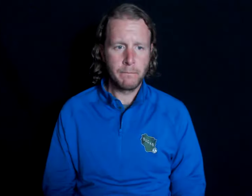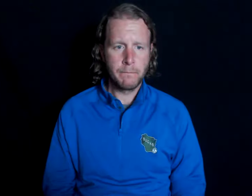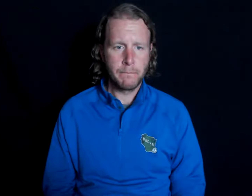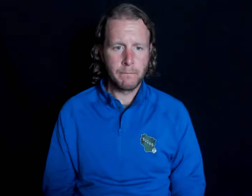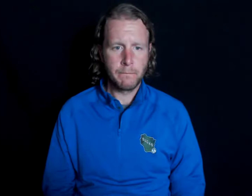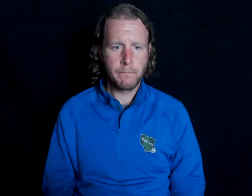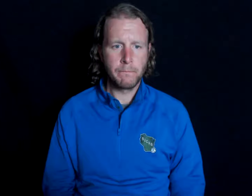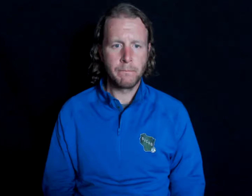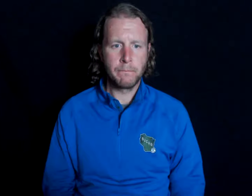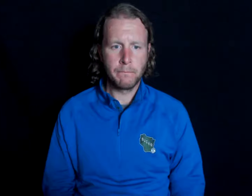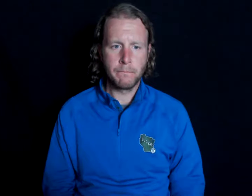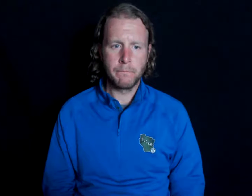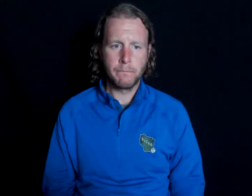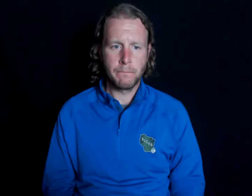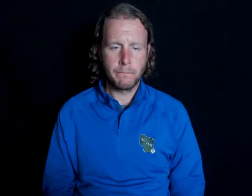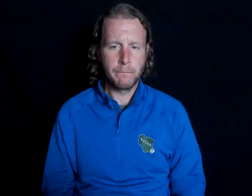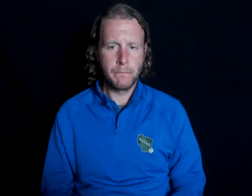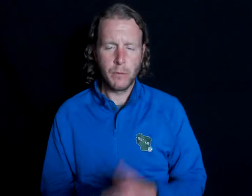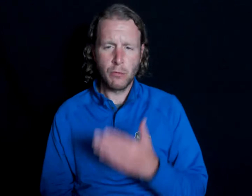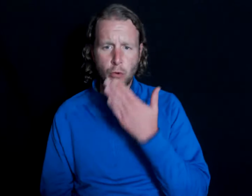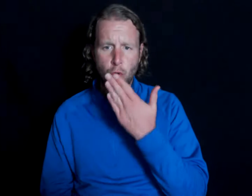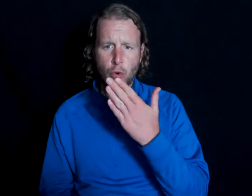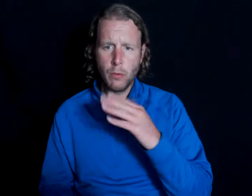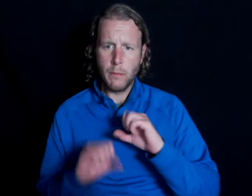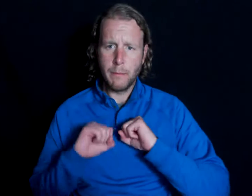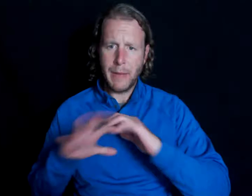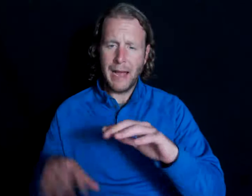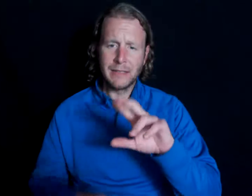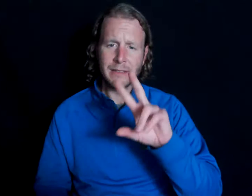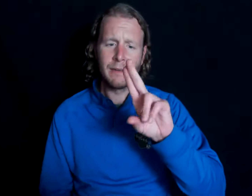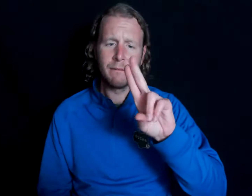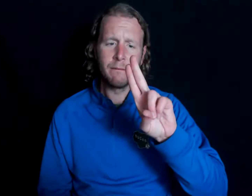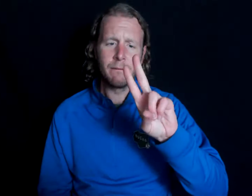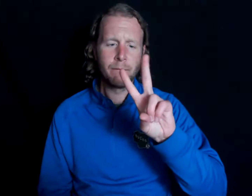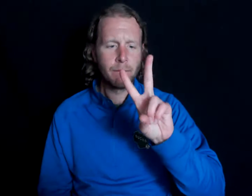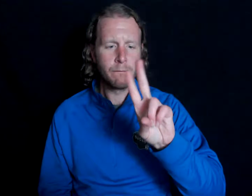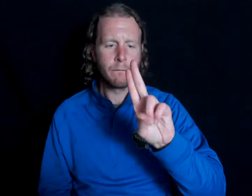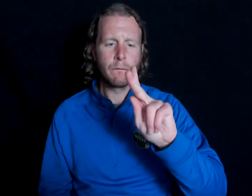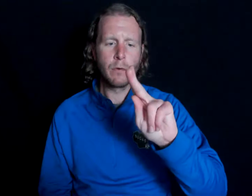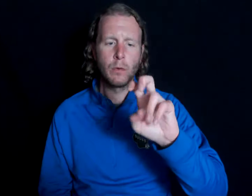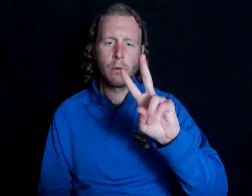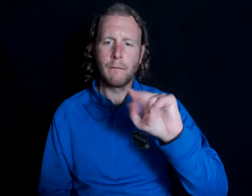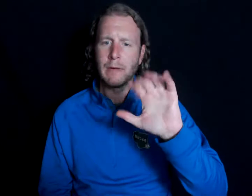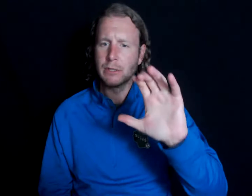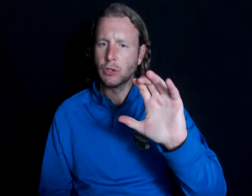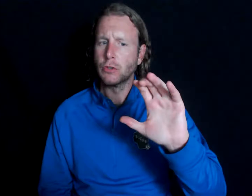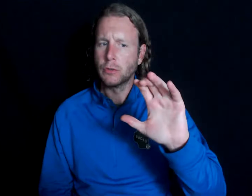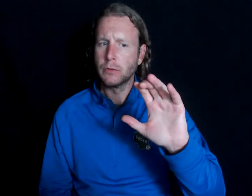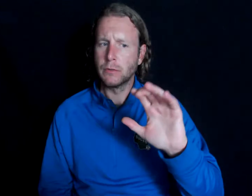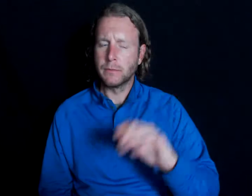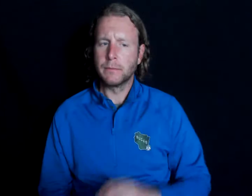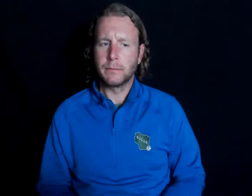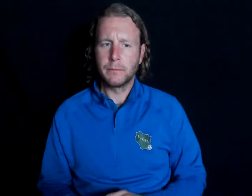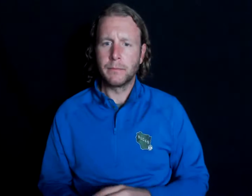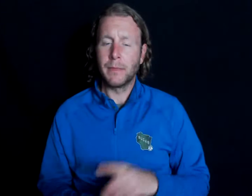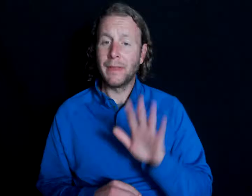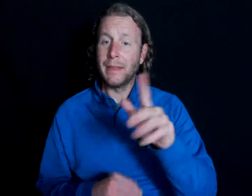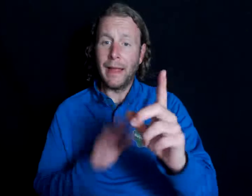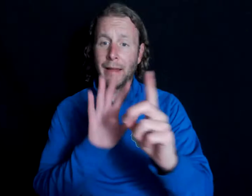Nice pass to Vucevic. He's been on point. Well, it's shooting practice. And again, they're in drop coverage, so it's really shooting practice for Nikola